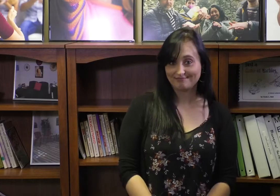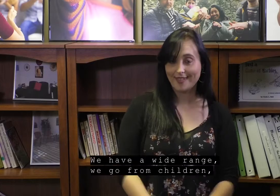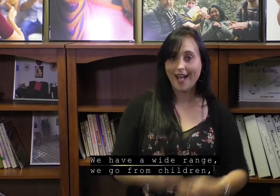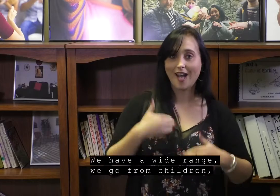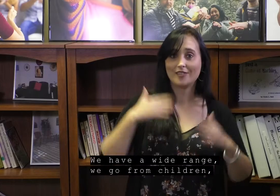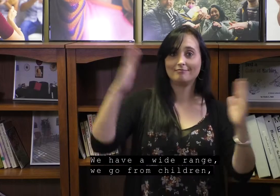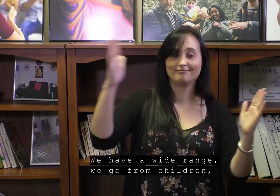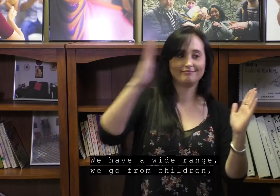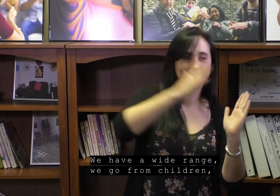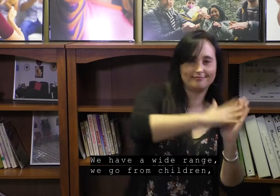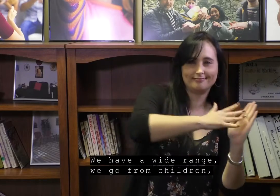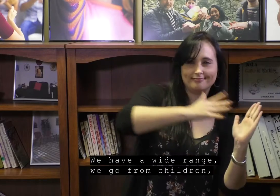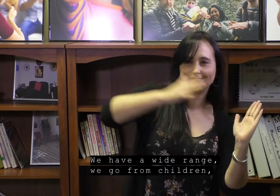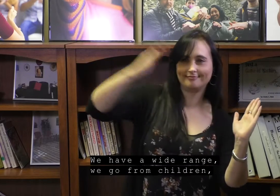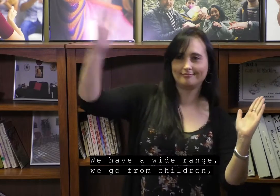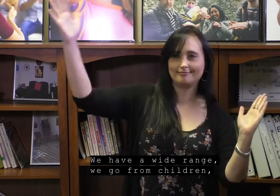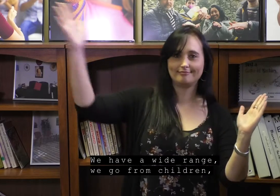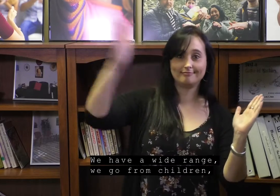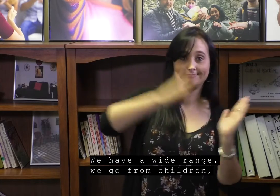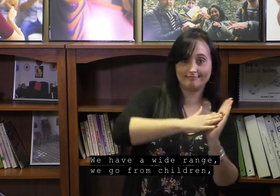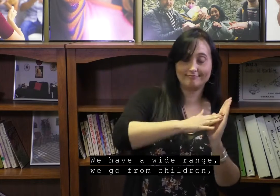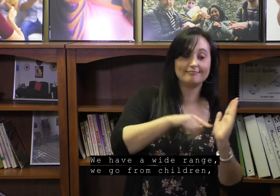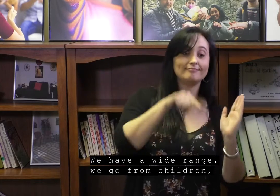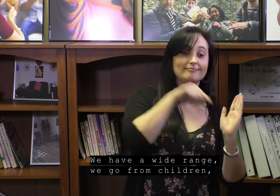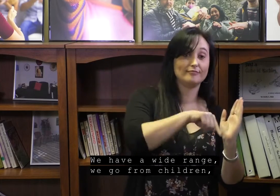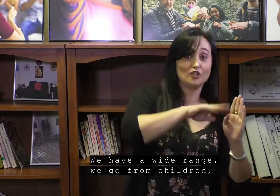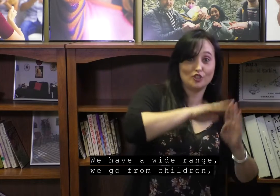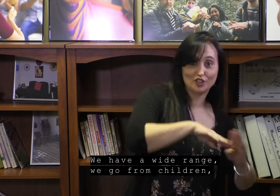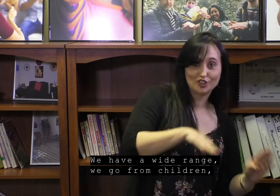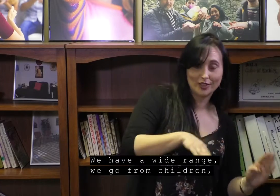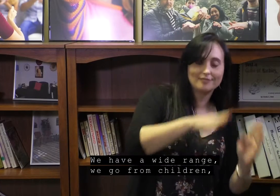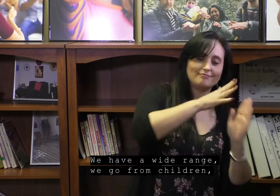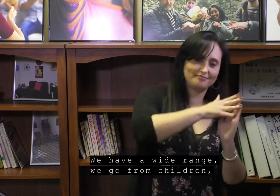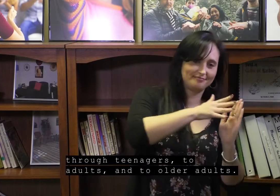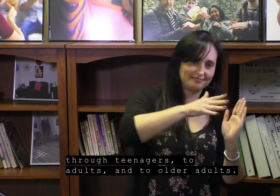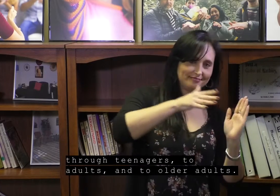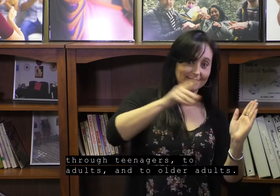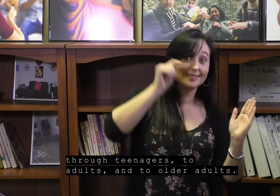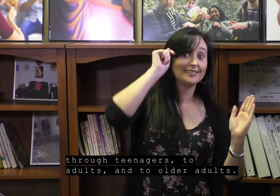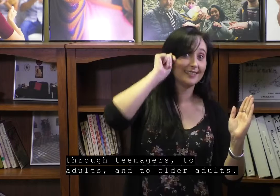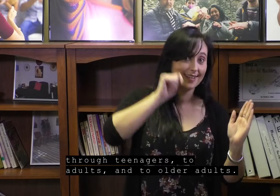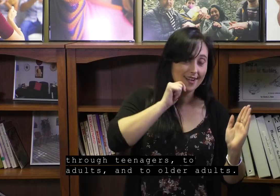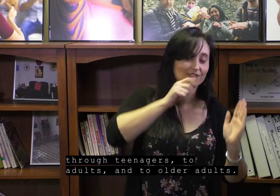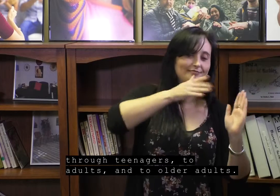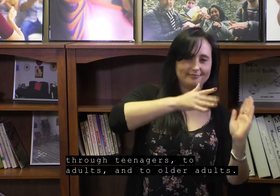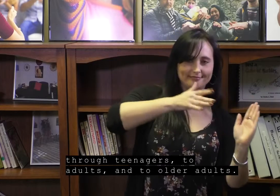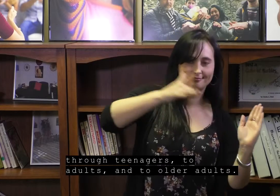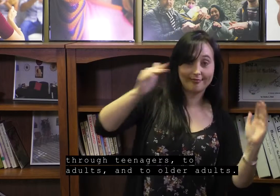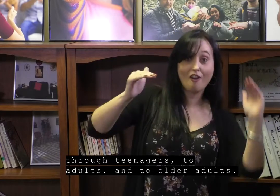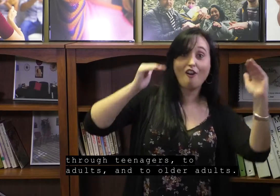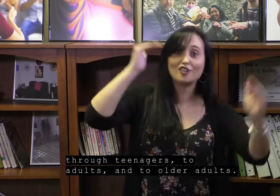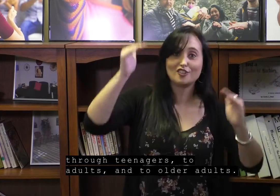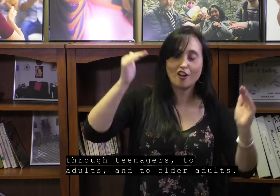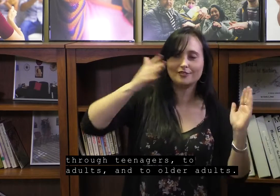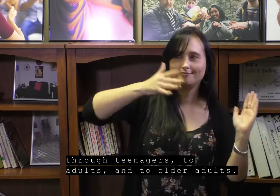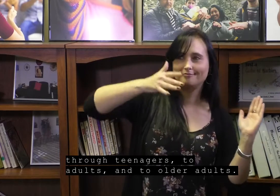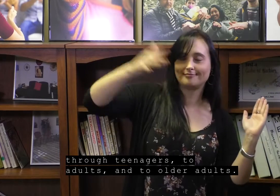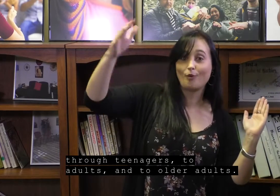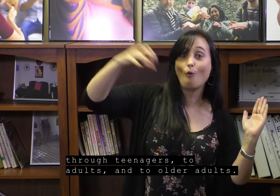deafened. We have a wide range. We go from children through teenagers to adults